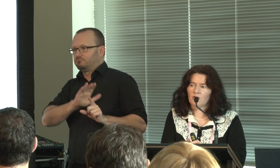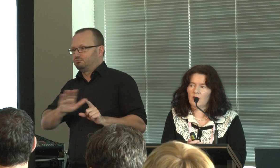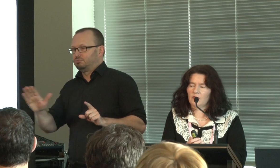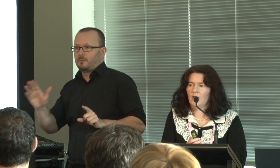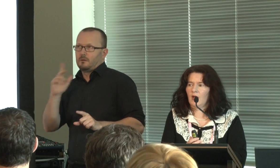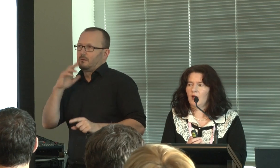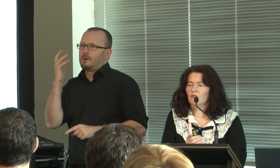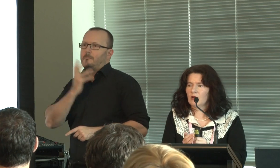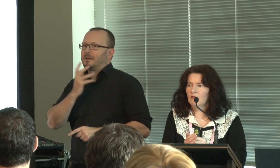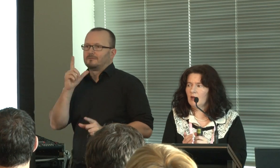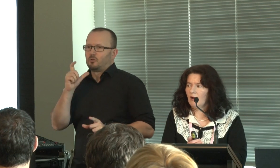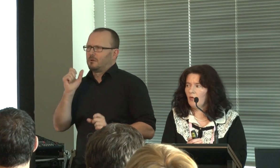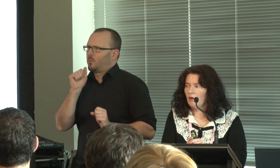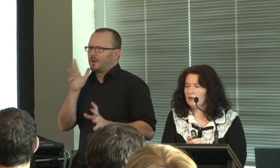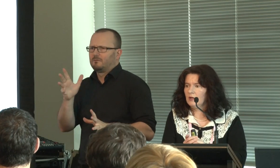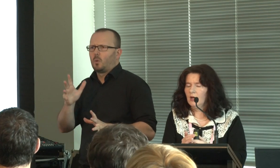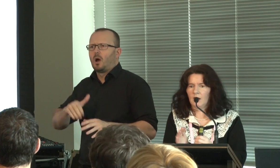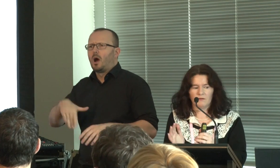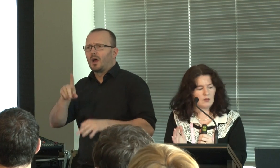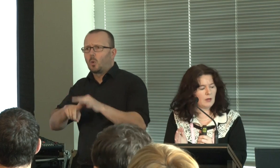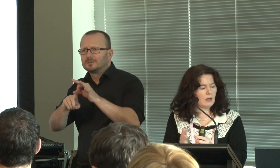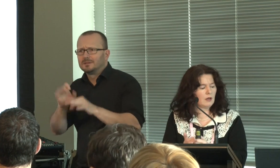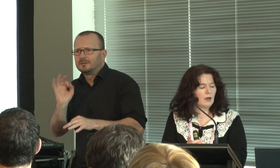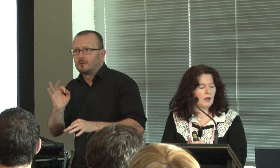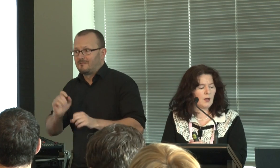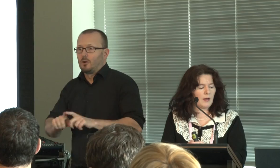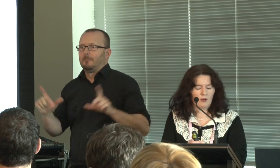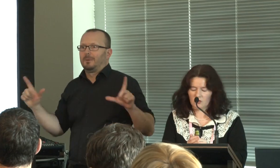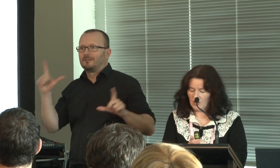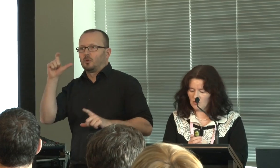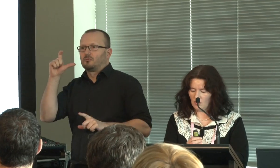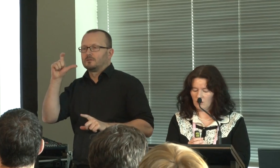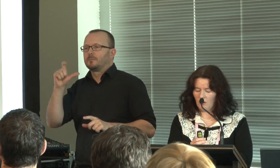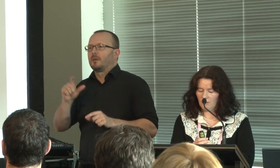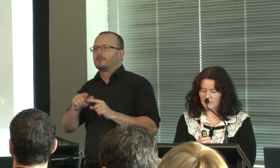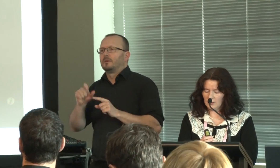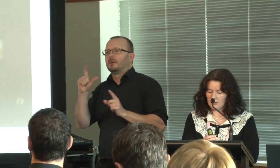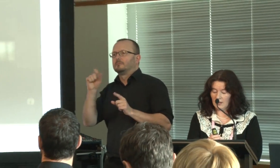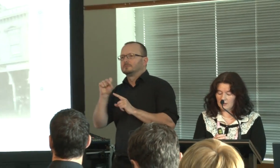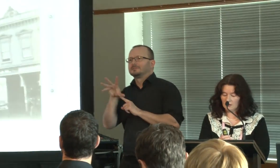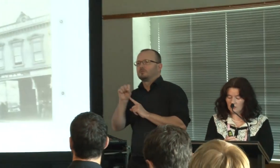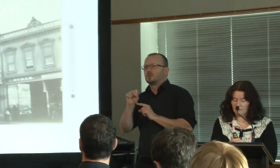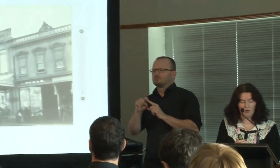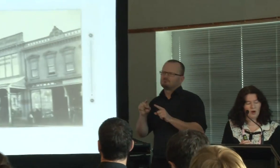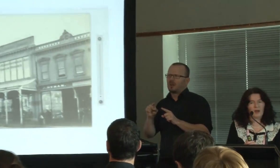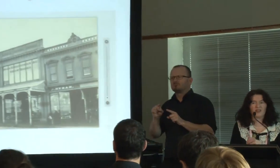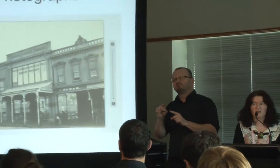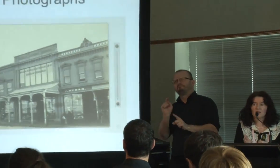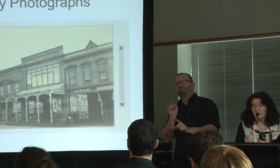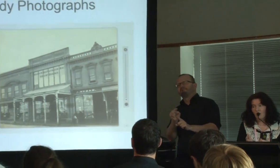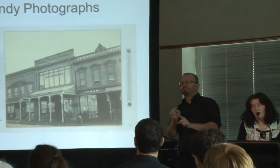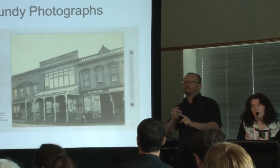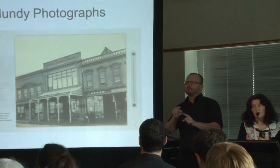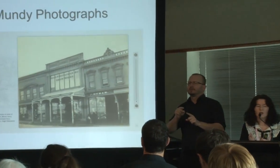stunning photographs. They are really, really high quality and very big. They are a snapshot of Dunedin in 1864, about